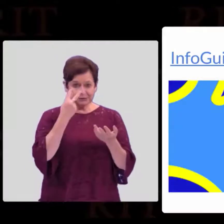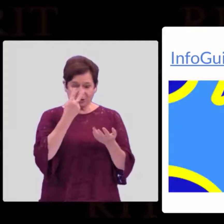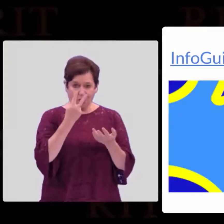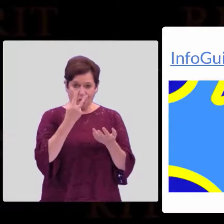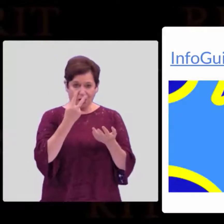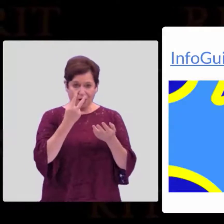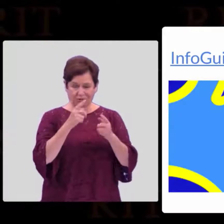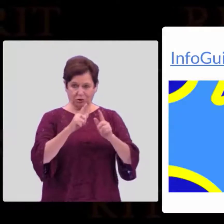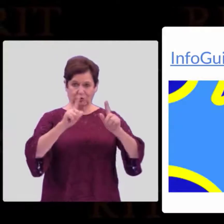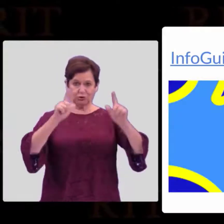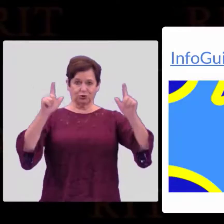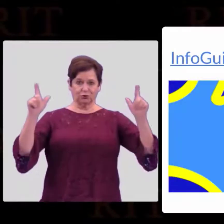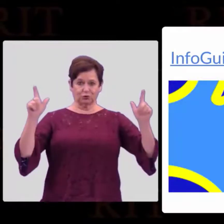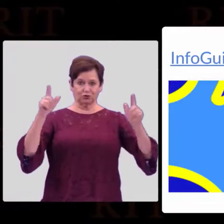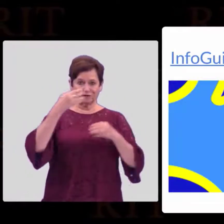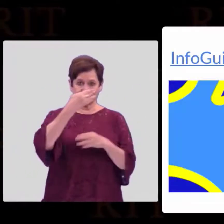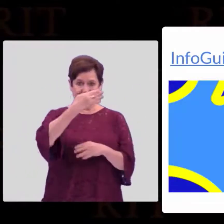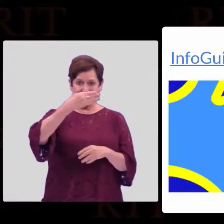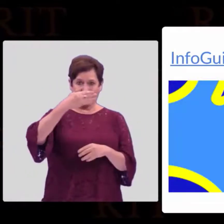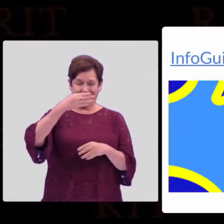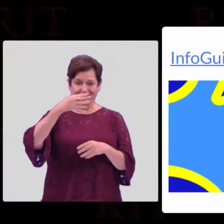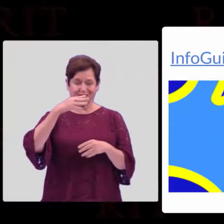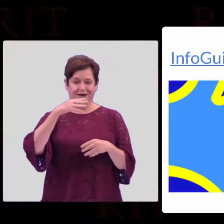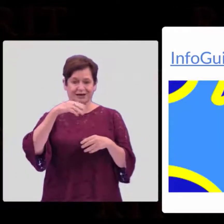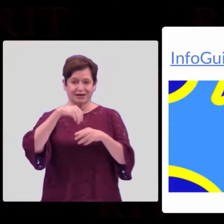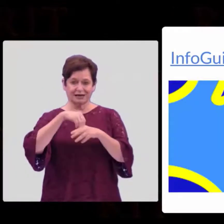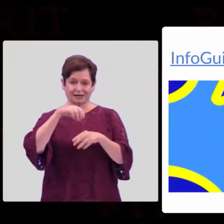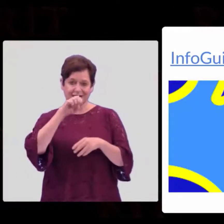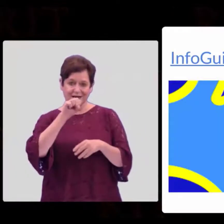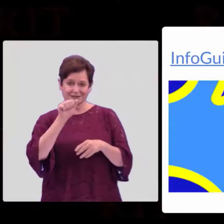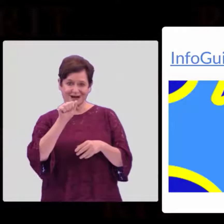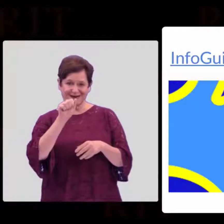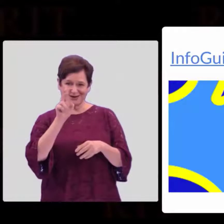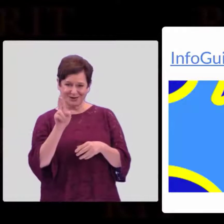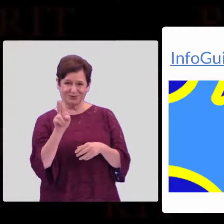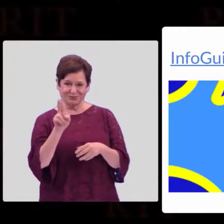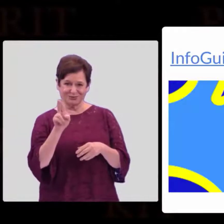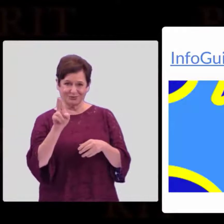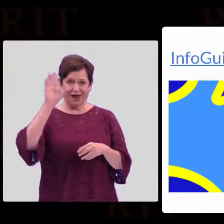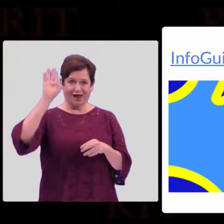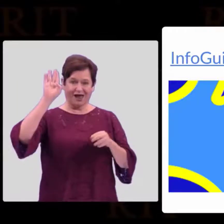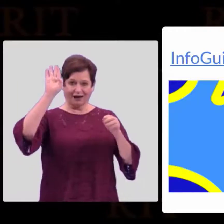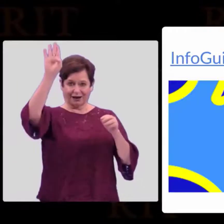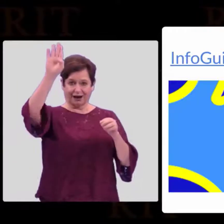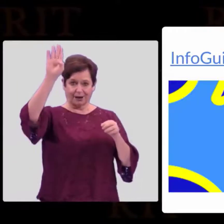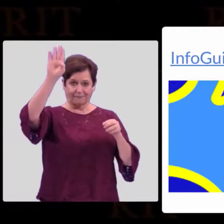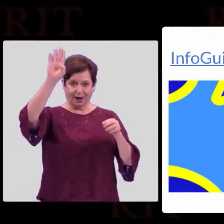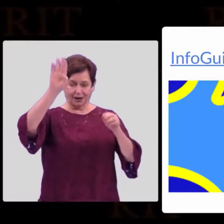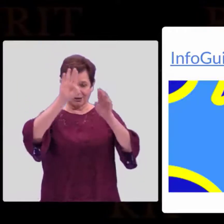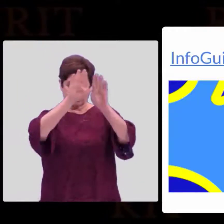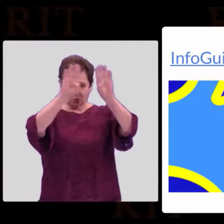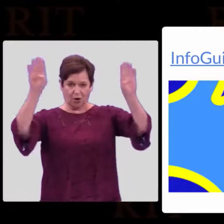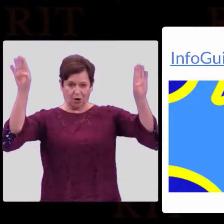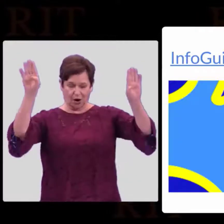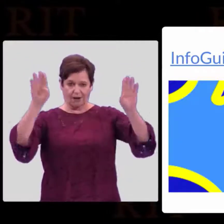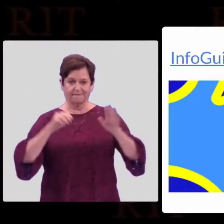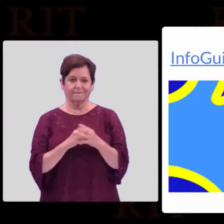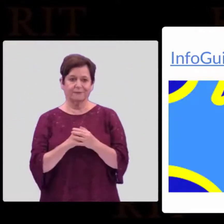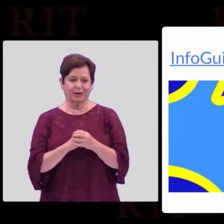You may have seen the huge flag and the SAU hanging up on the wall.